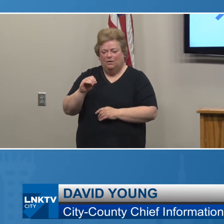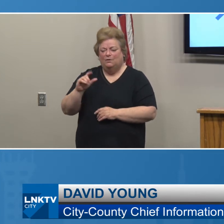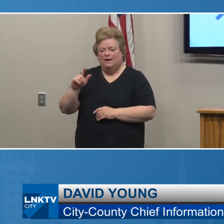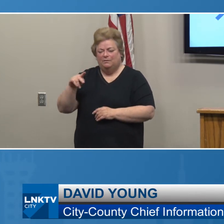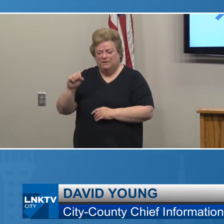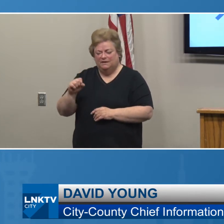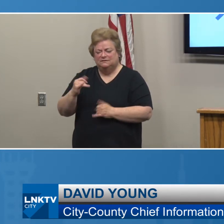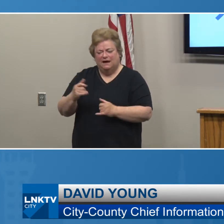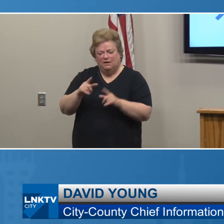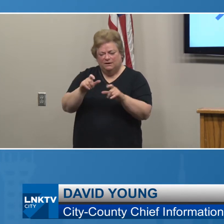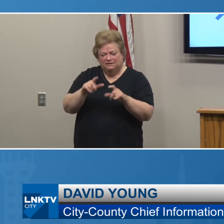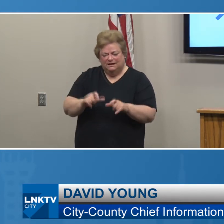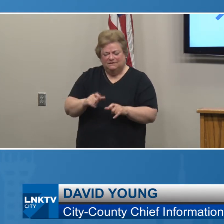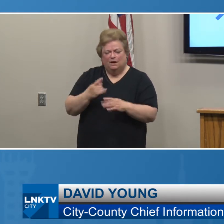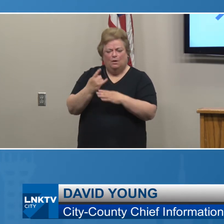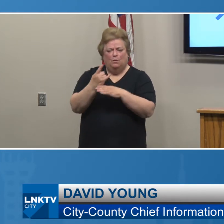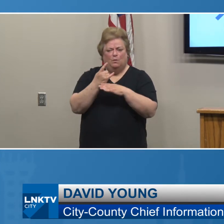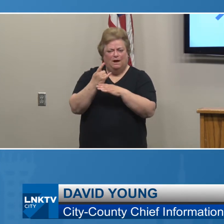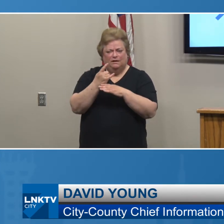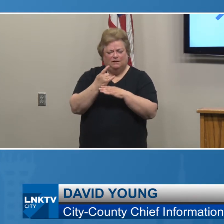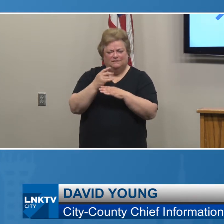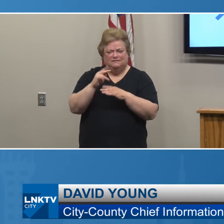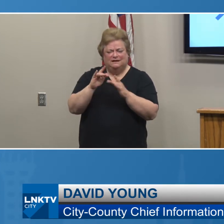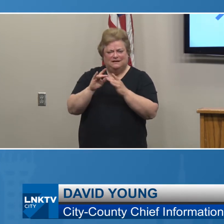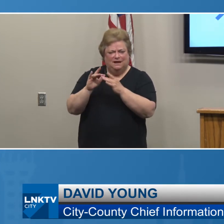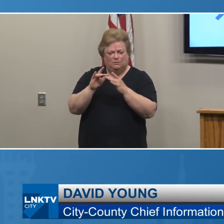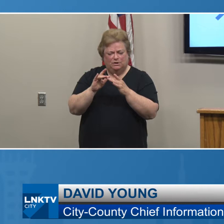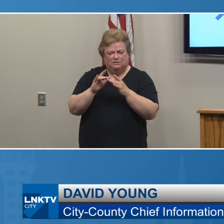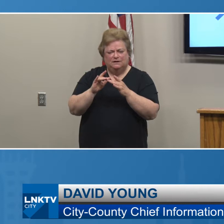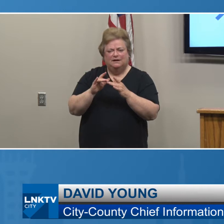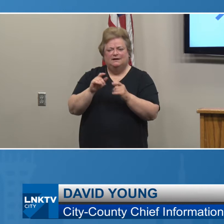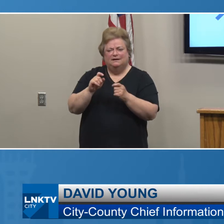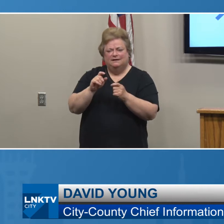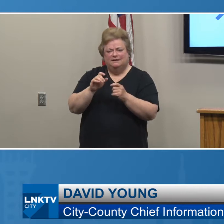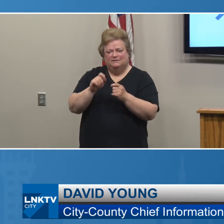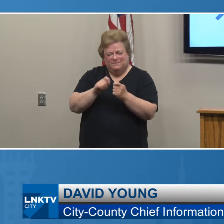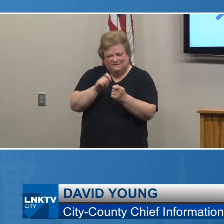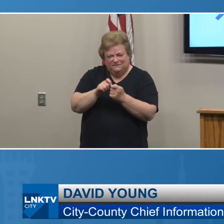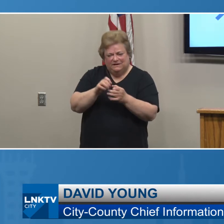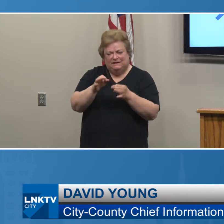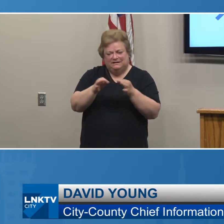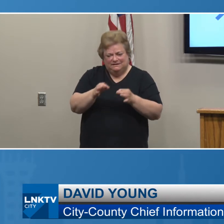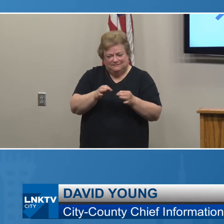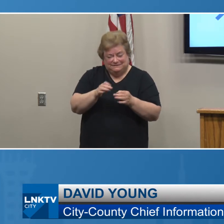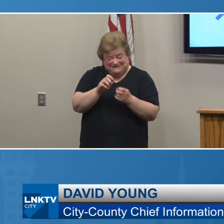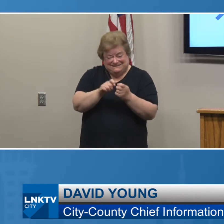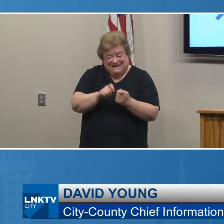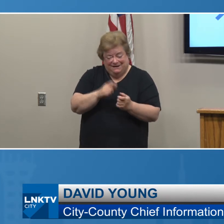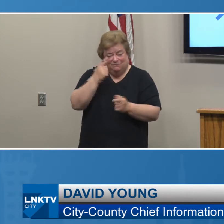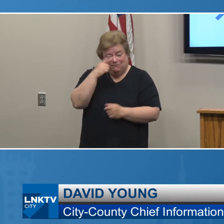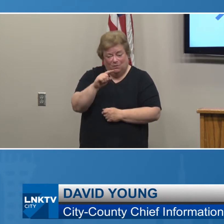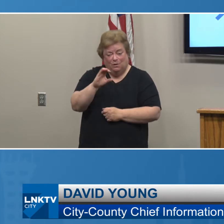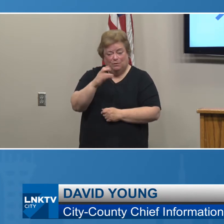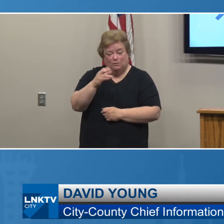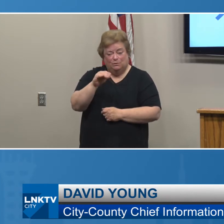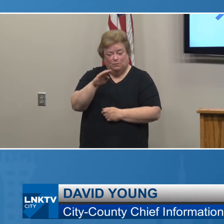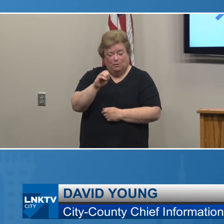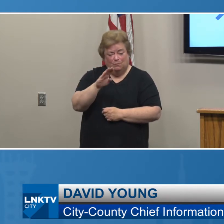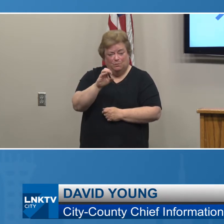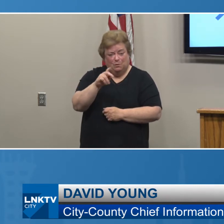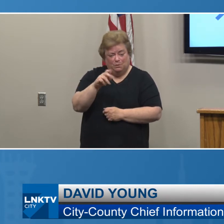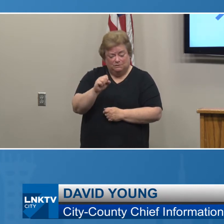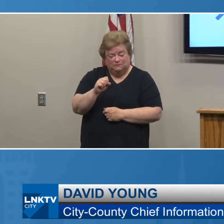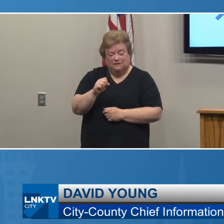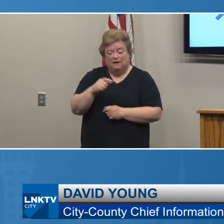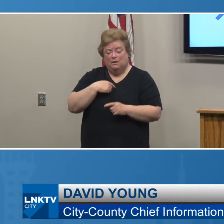testing a unique wireless network specifically designed for LPS Chromebooks. Based on the results of these tests,